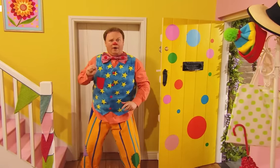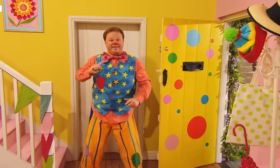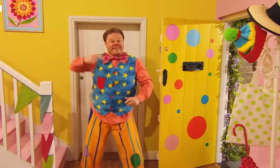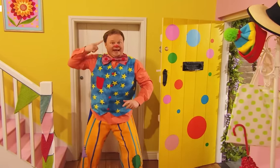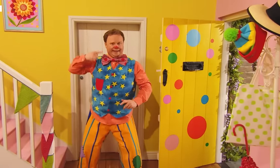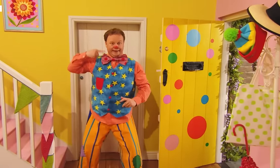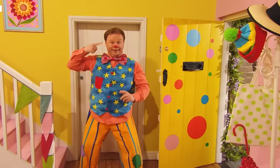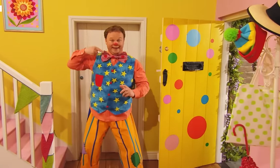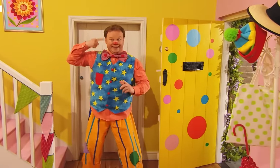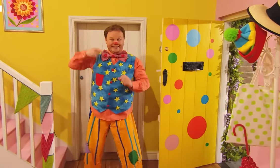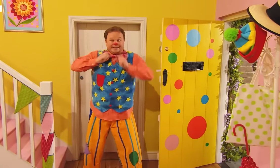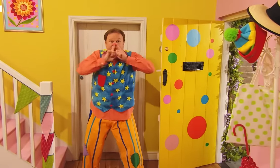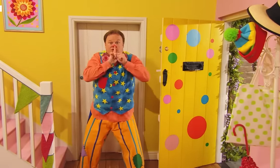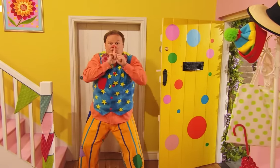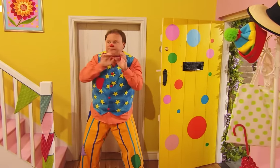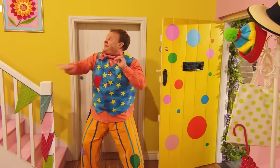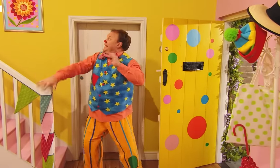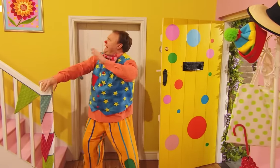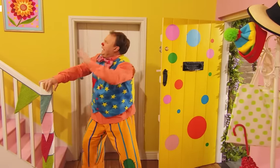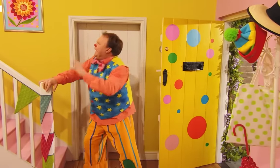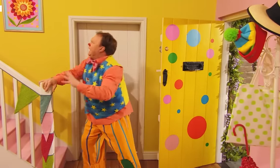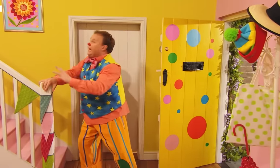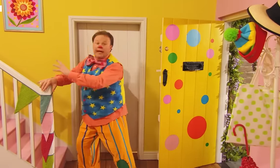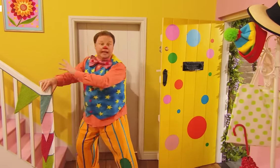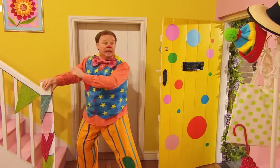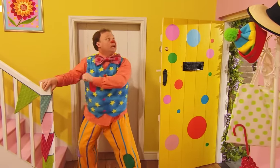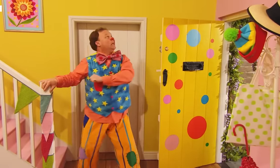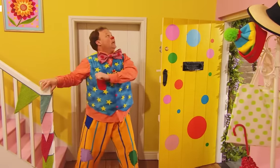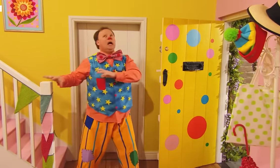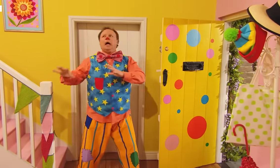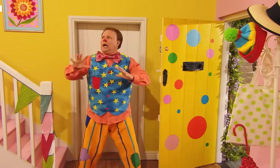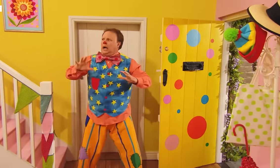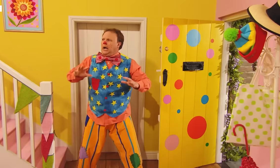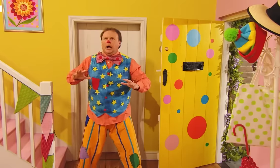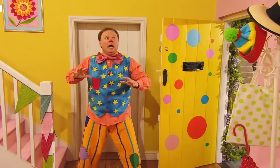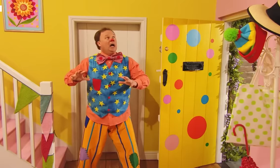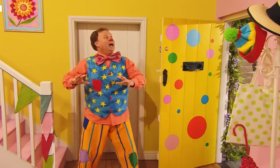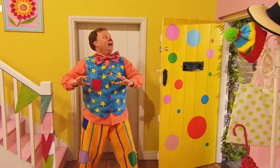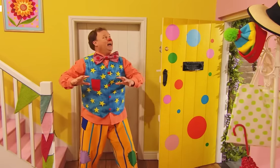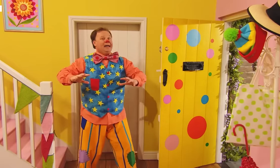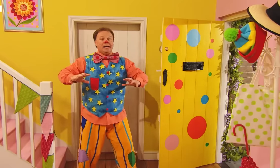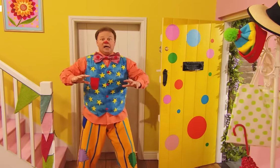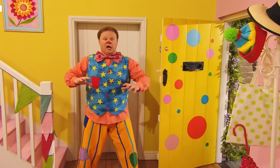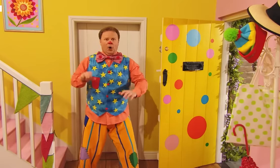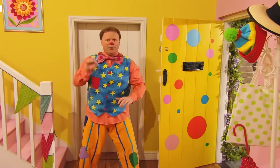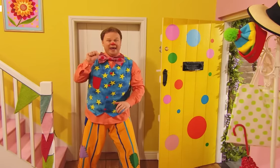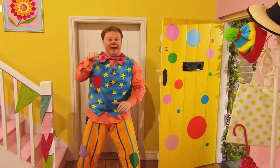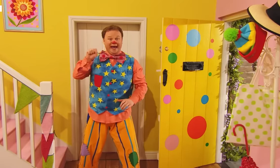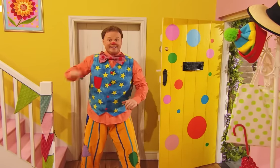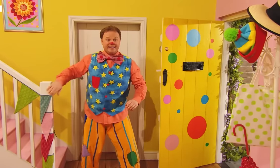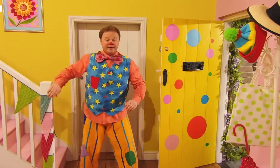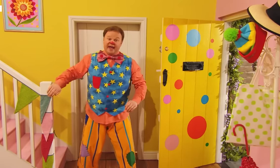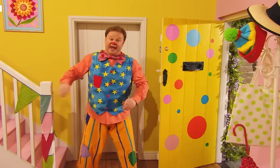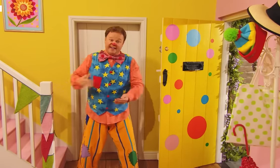What's that noise? It sounds like someone's mowing the grass outside. Oh, yes. It's